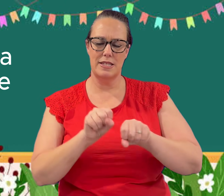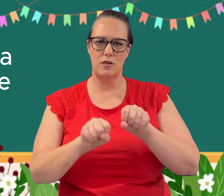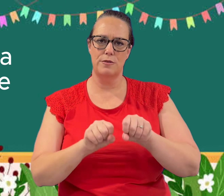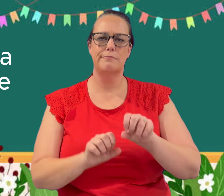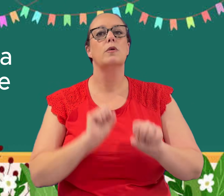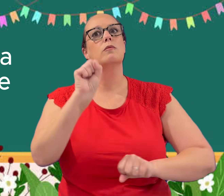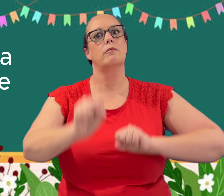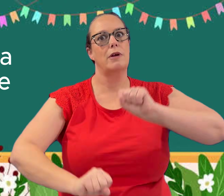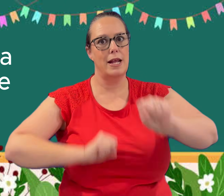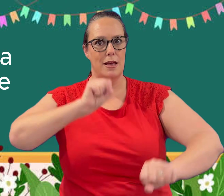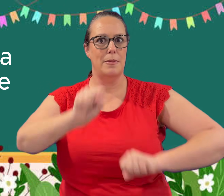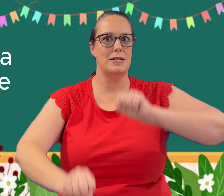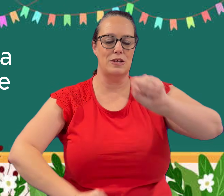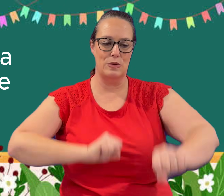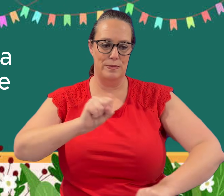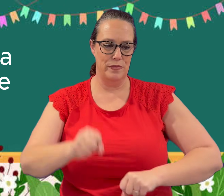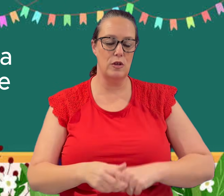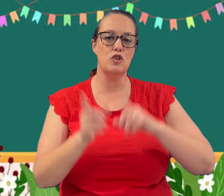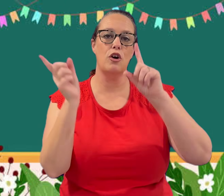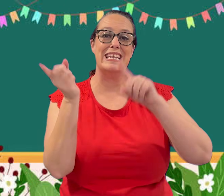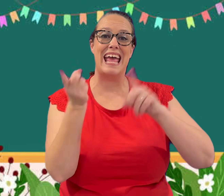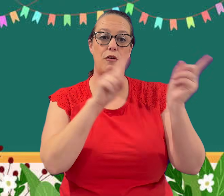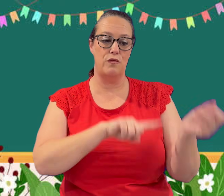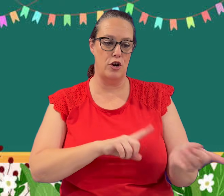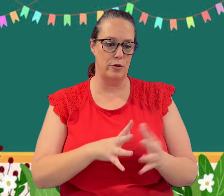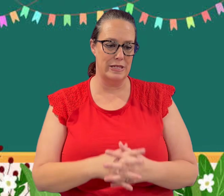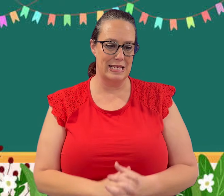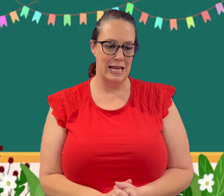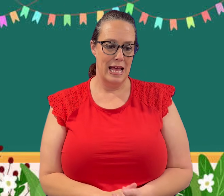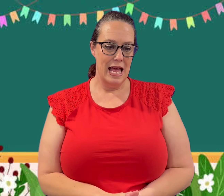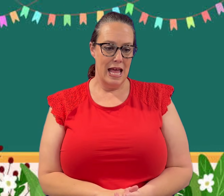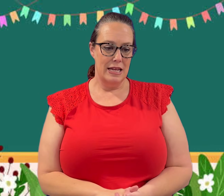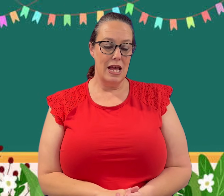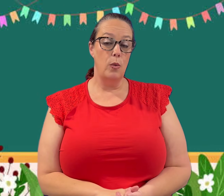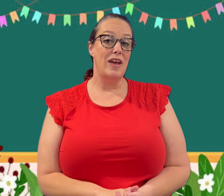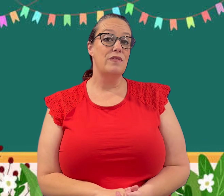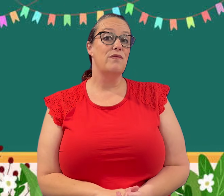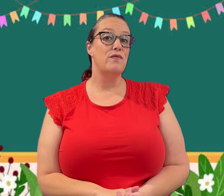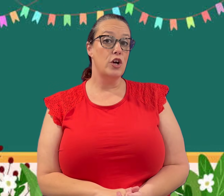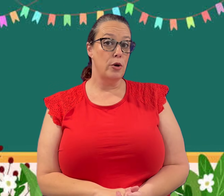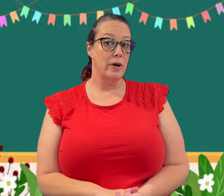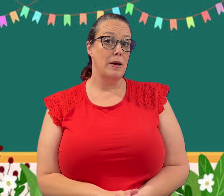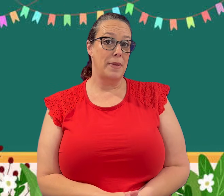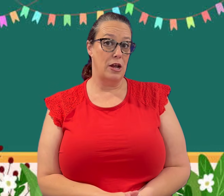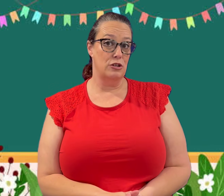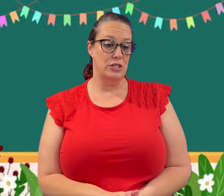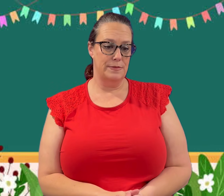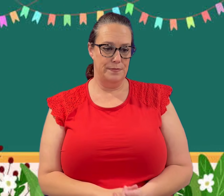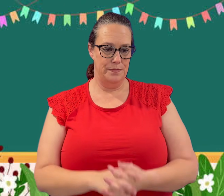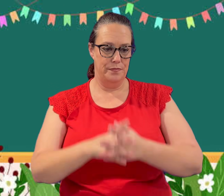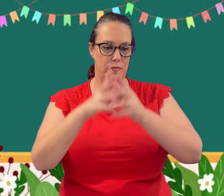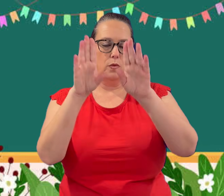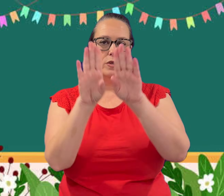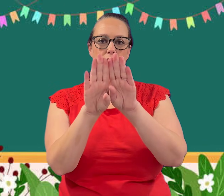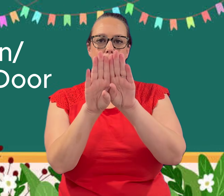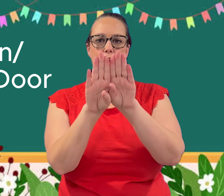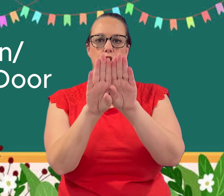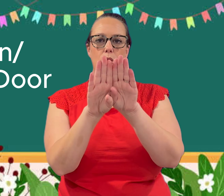Bicycle, riding a bicycle. Those are called noun verbs. Now we have the verb pairs. We talked about our door,